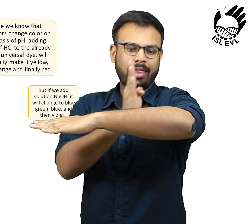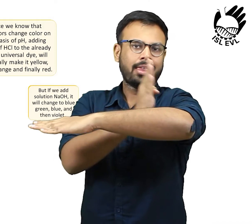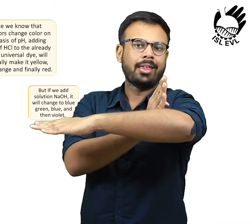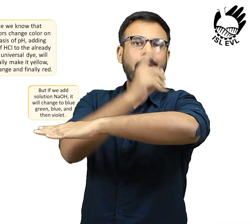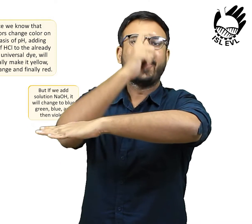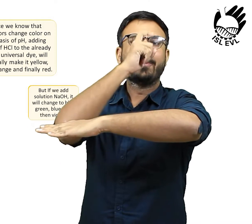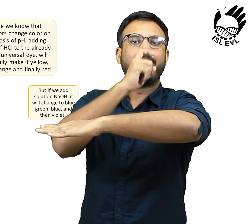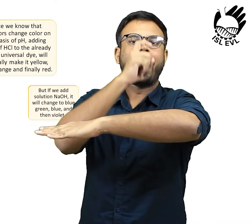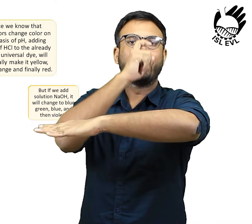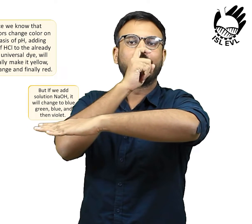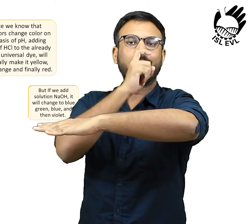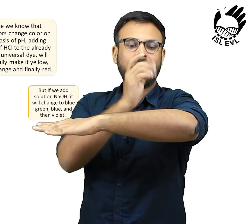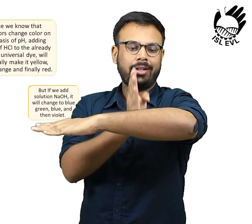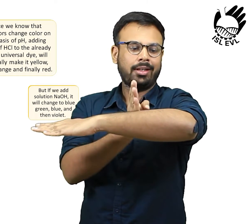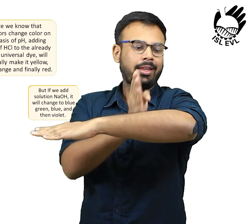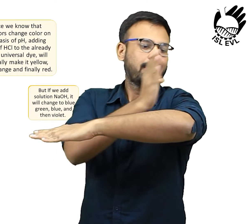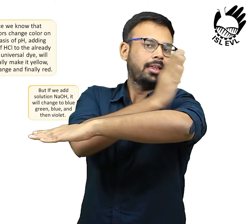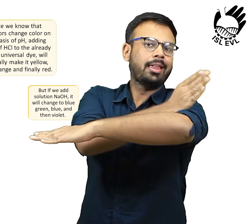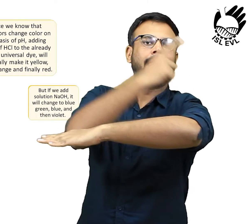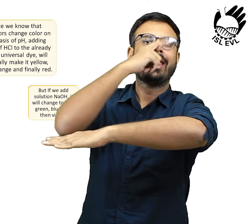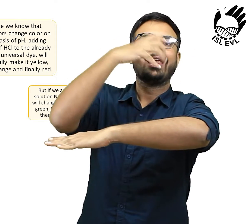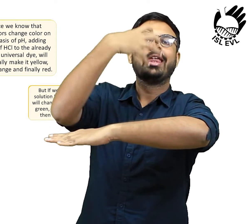yellow, then orange, and finally red.